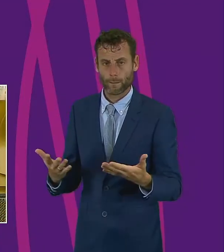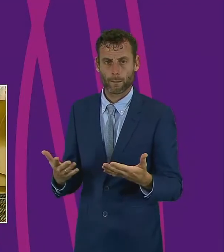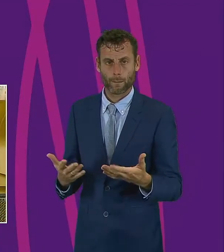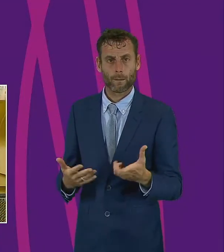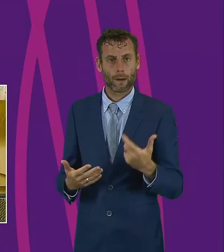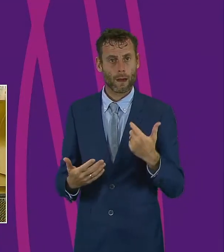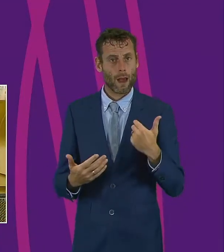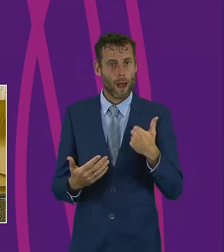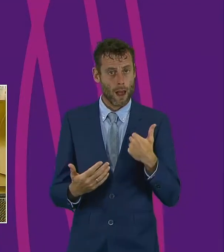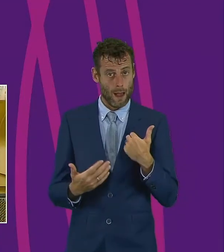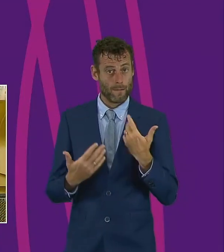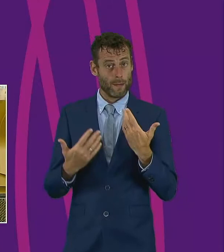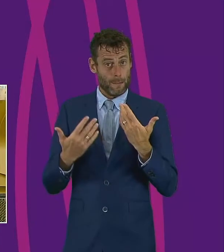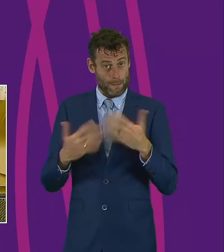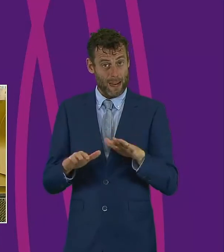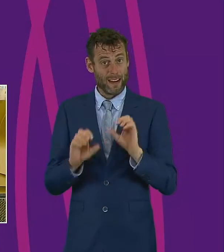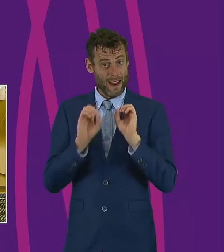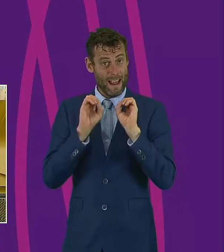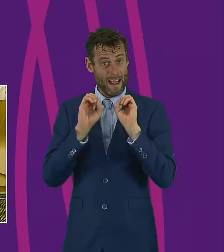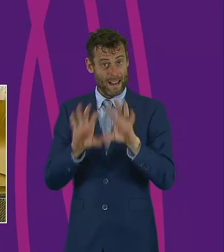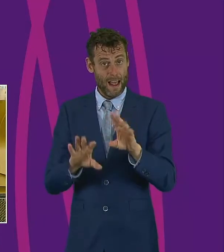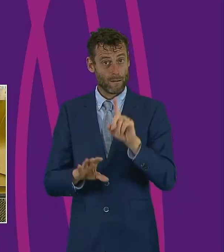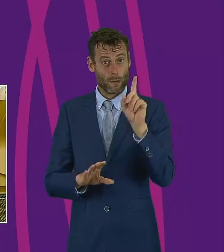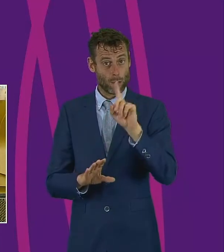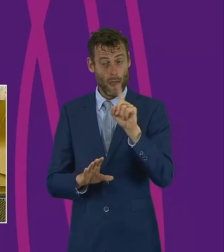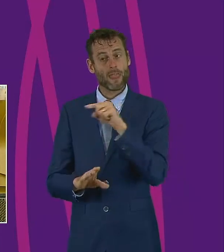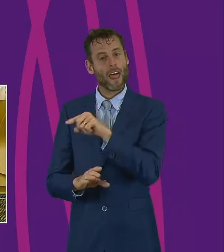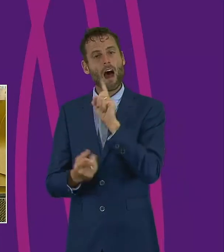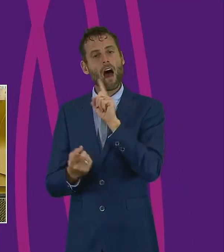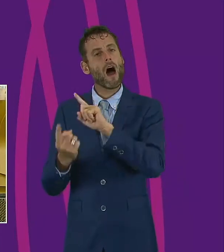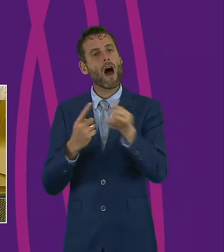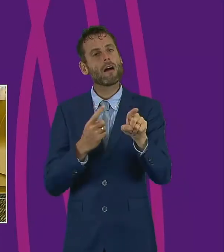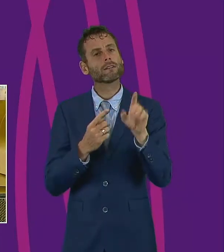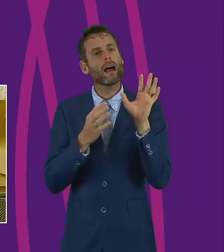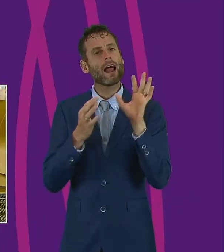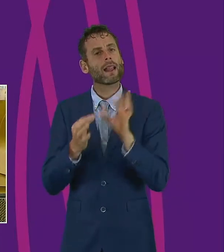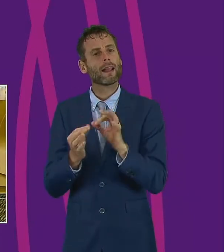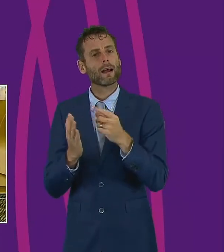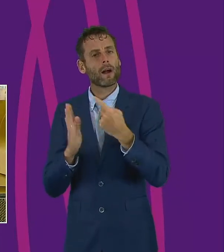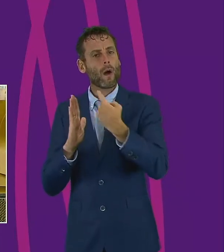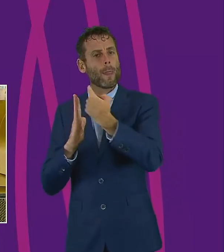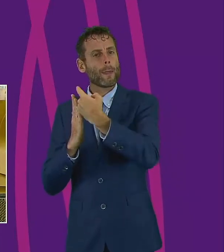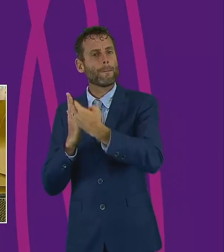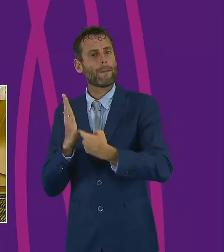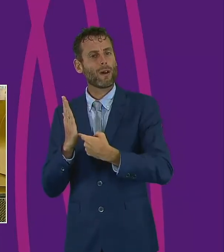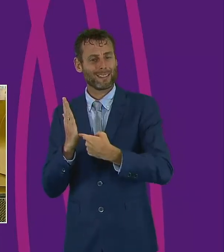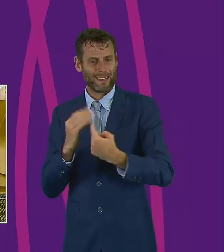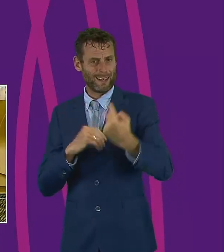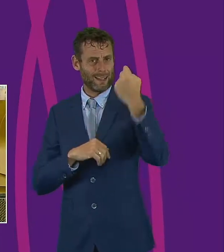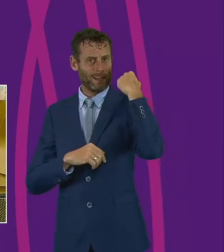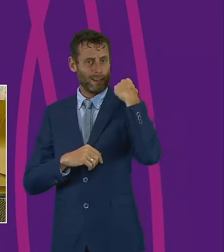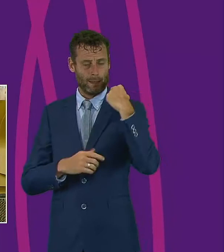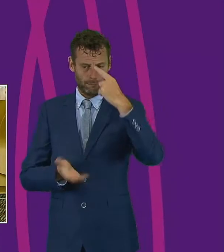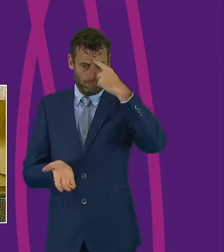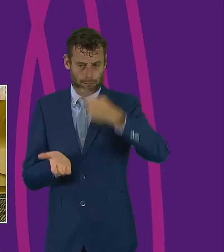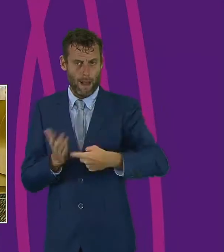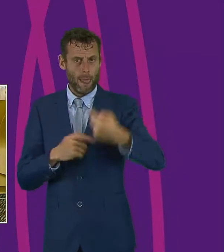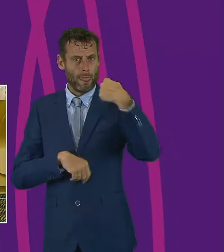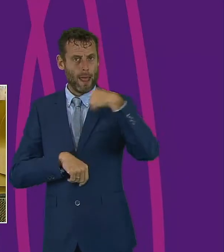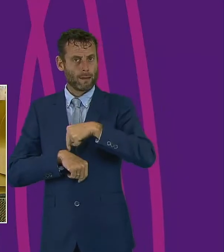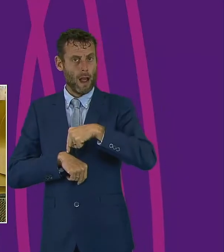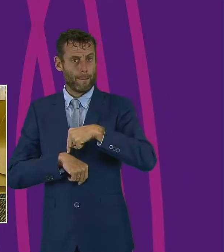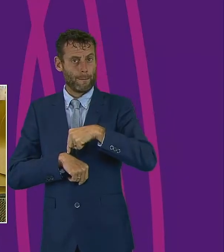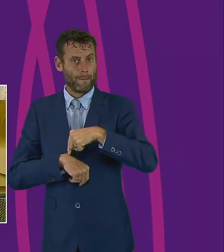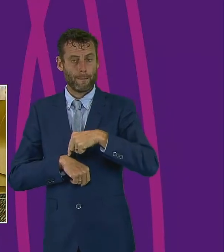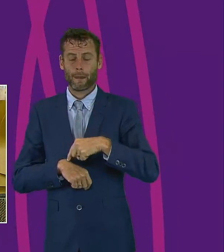policy position that was the case at the time. That policy position has moved on and developed, but at that point, the policy position was where